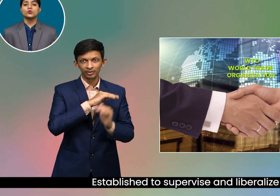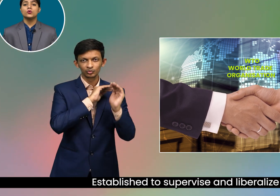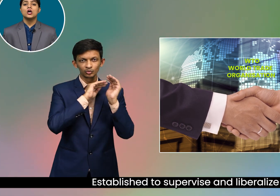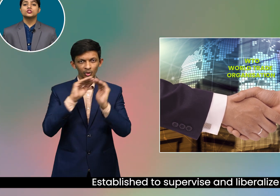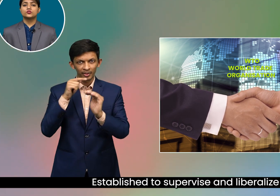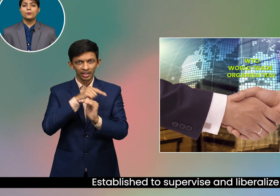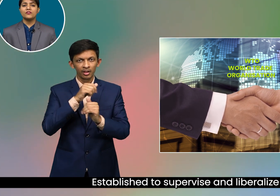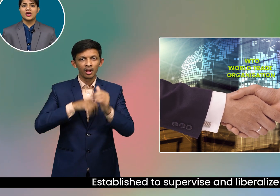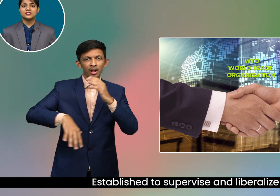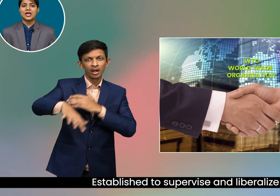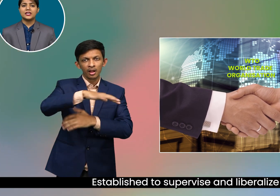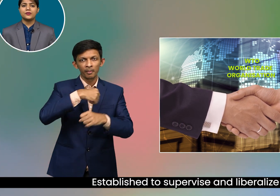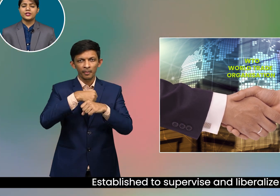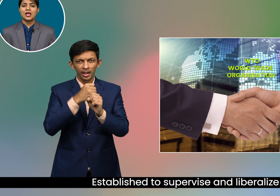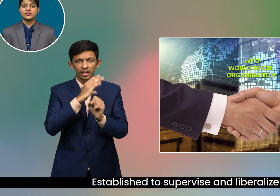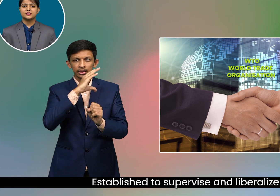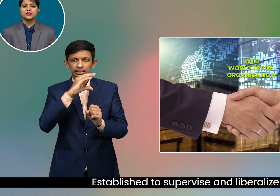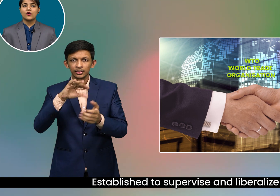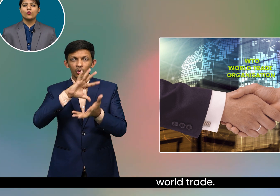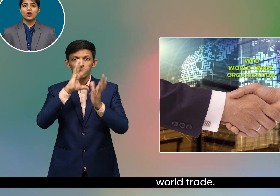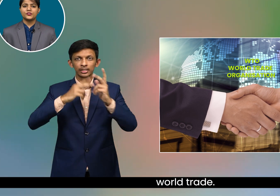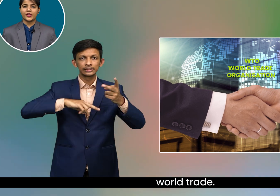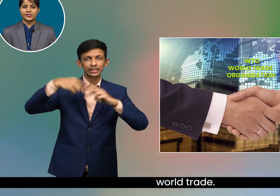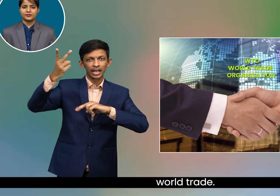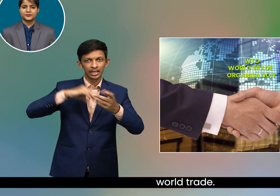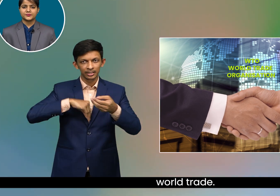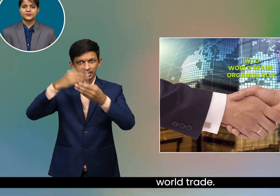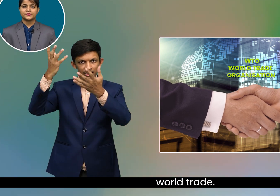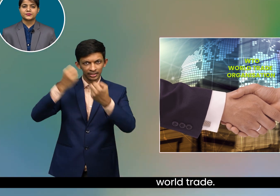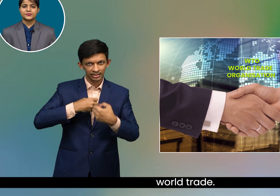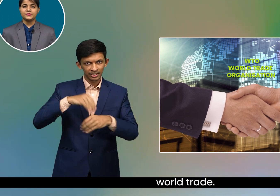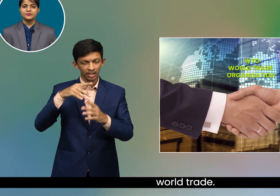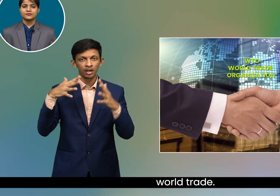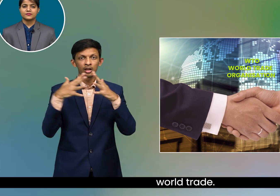established to supervise and liberalize world trade.